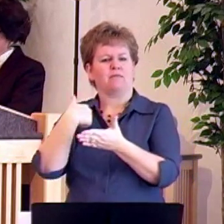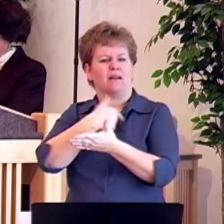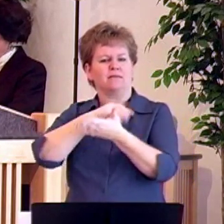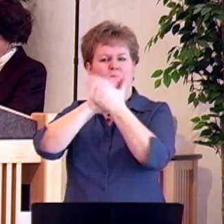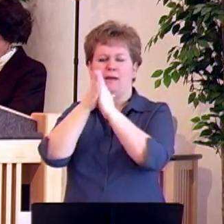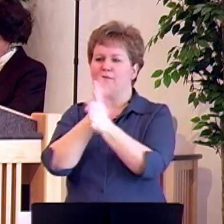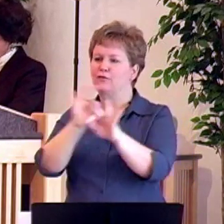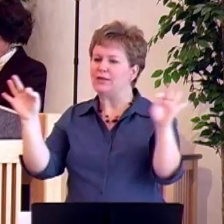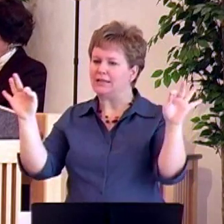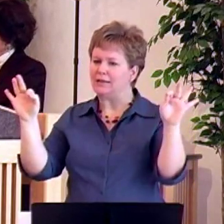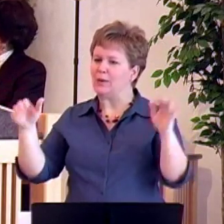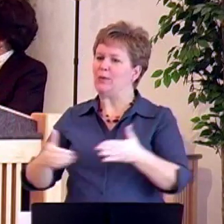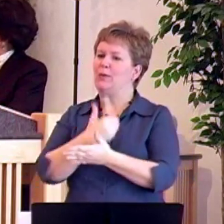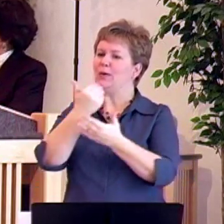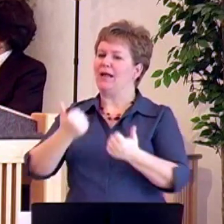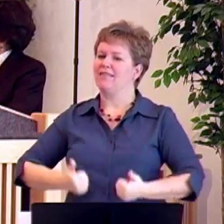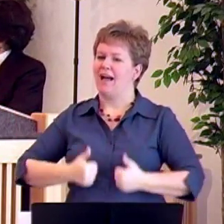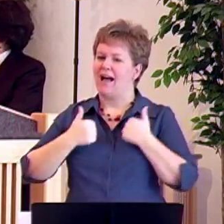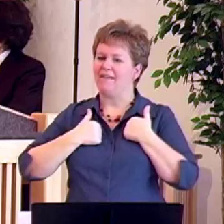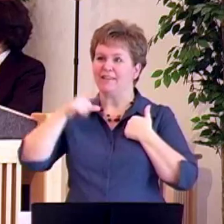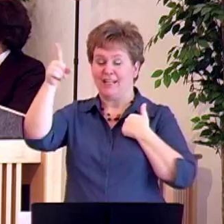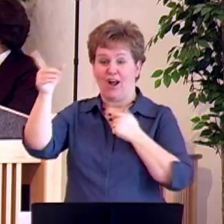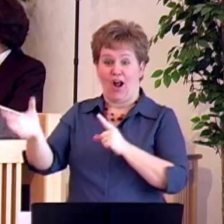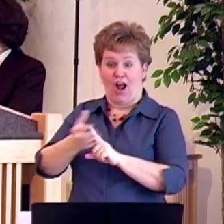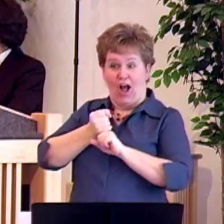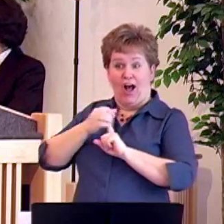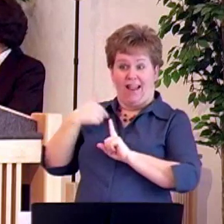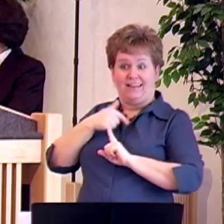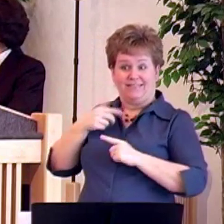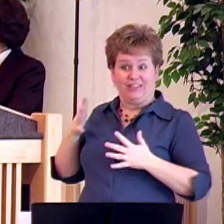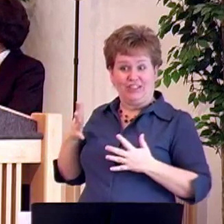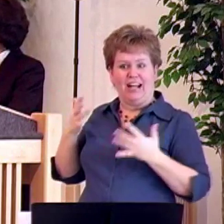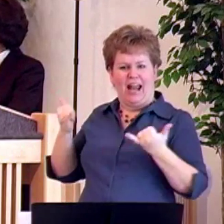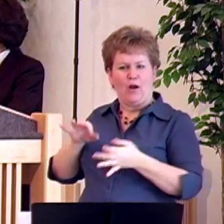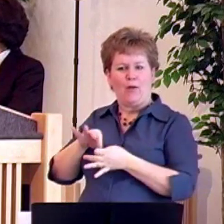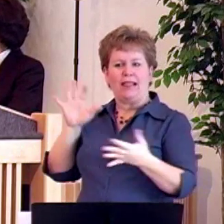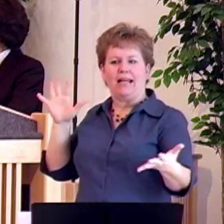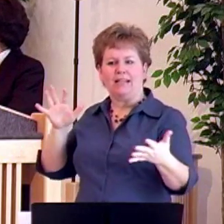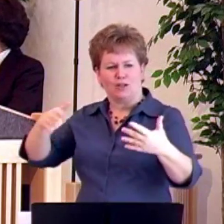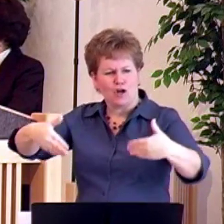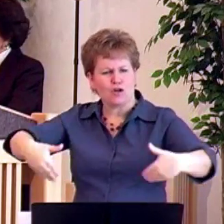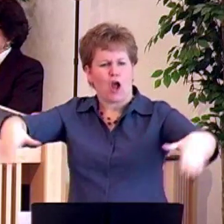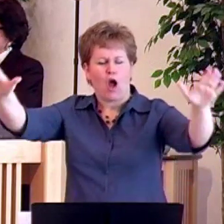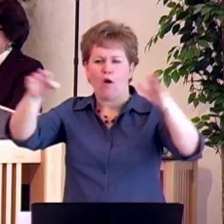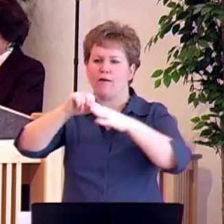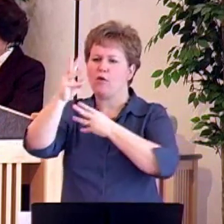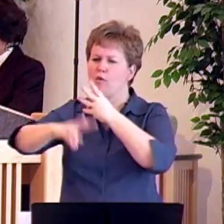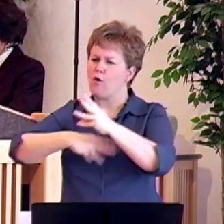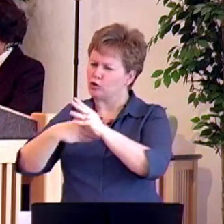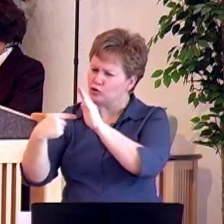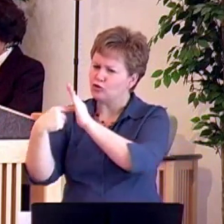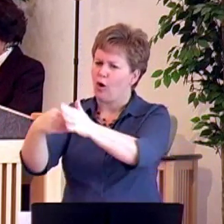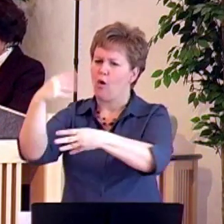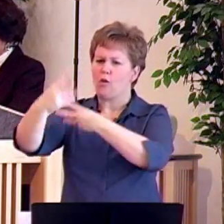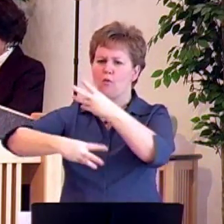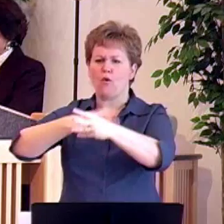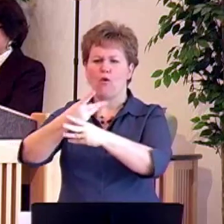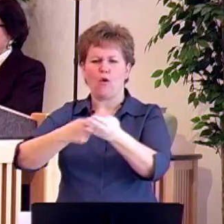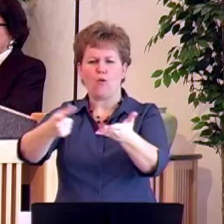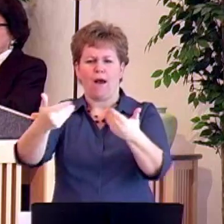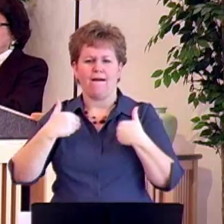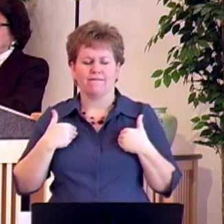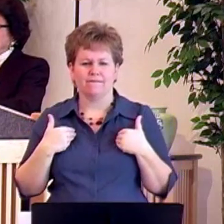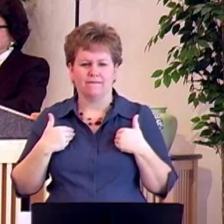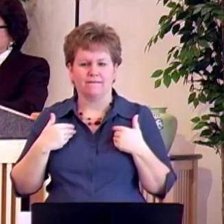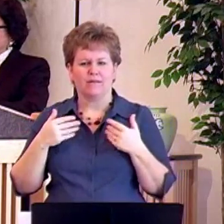new life. Caught and released by this Jesus, by his love, by his life, his death, his resurrection.